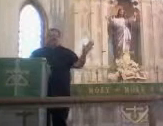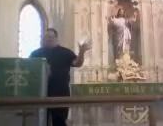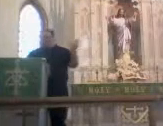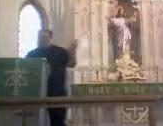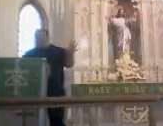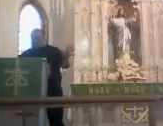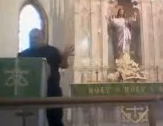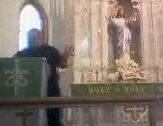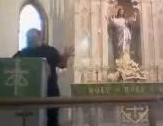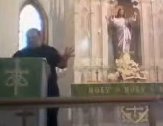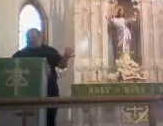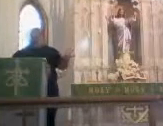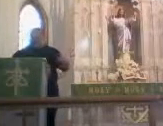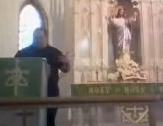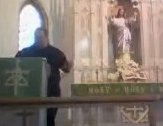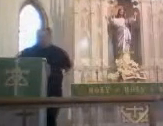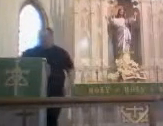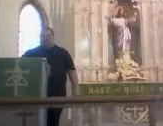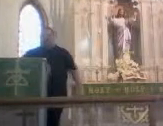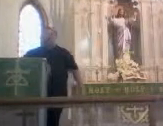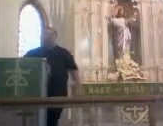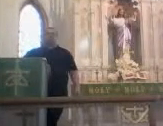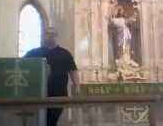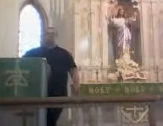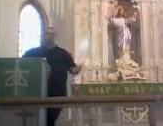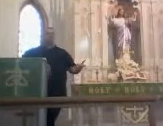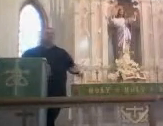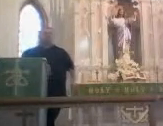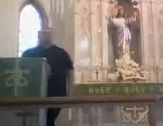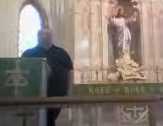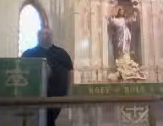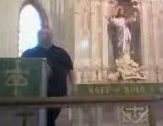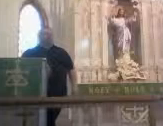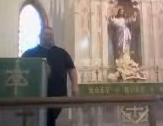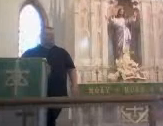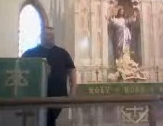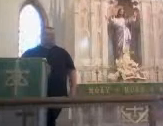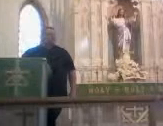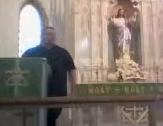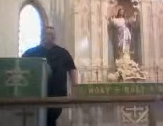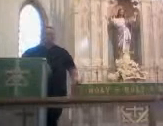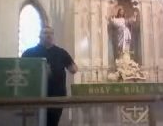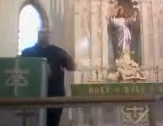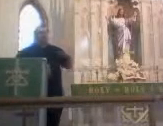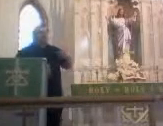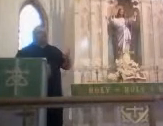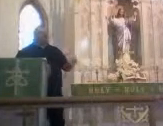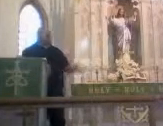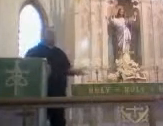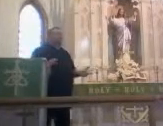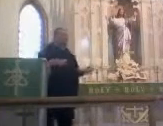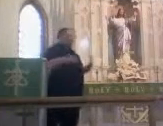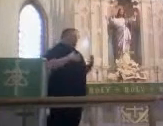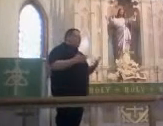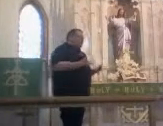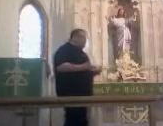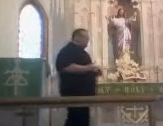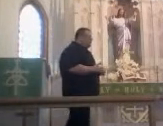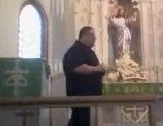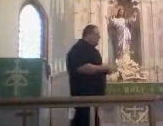He's big enough to handle our concerns. The truth is, he knows what we're thinking and feeling anyway. We don't tell God what's on our hearts and our